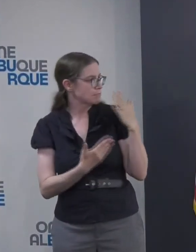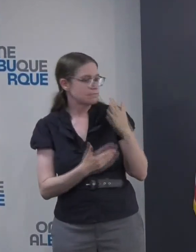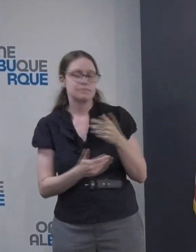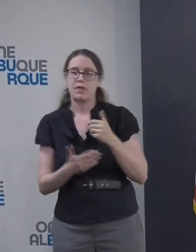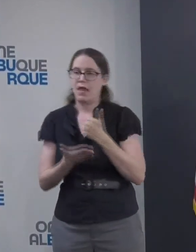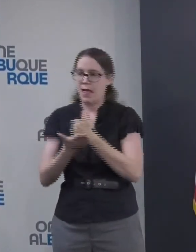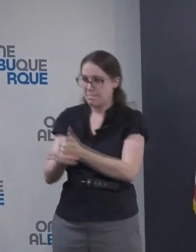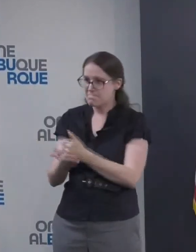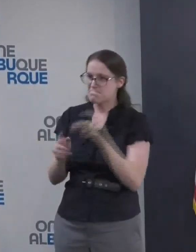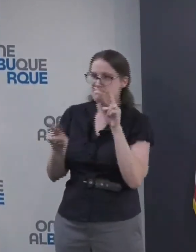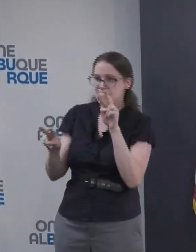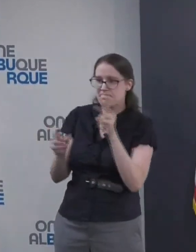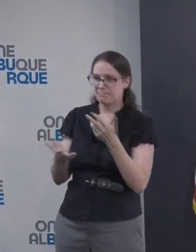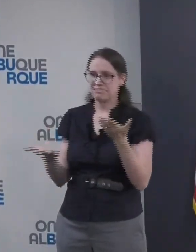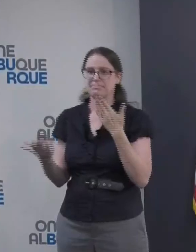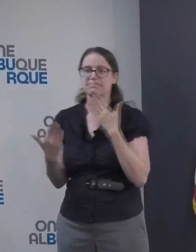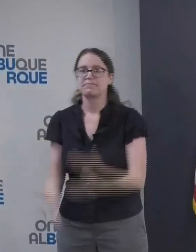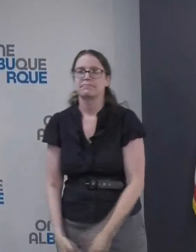way possible.